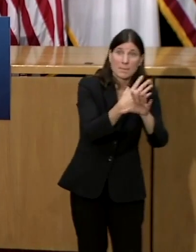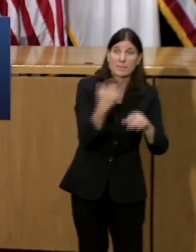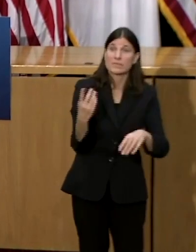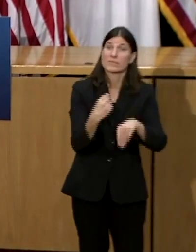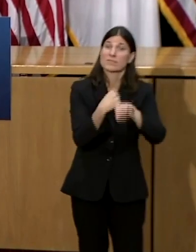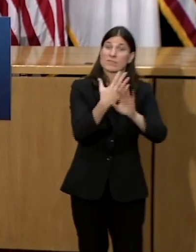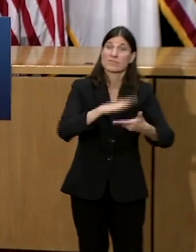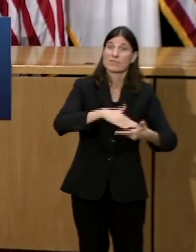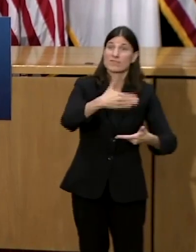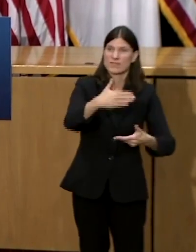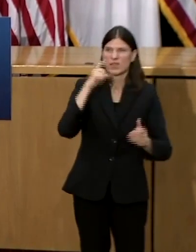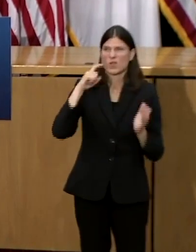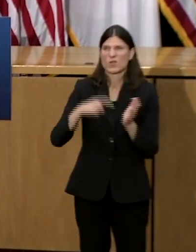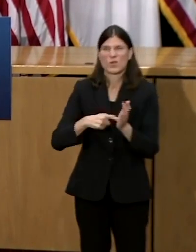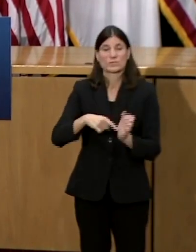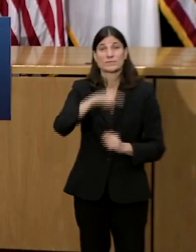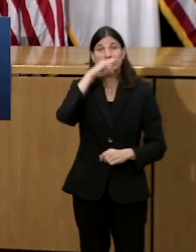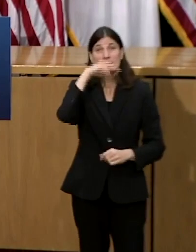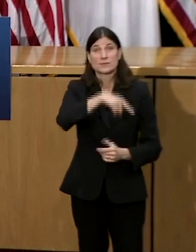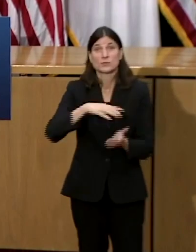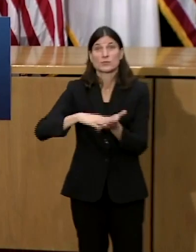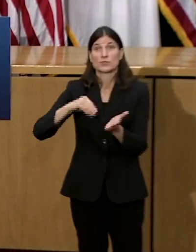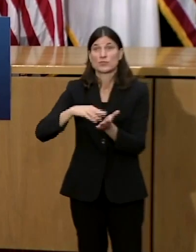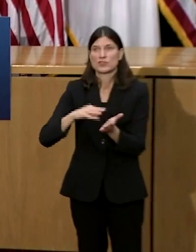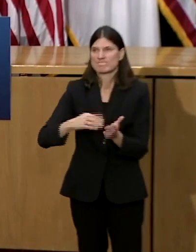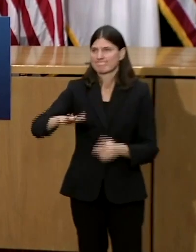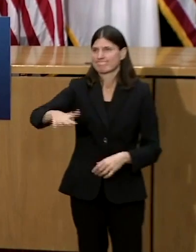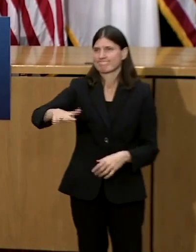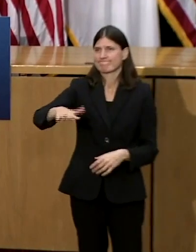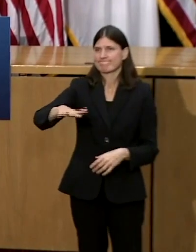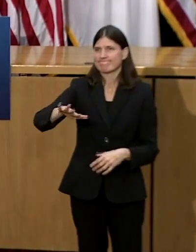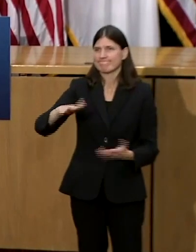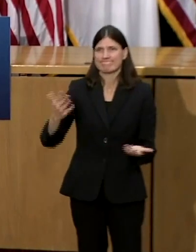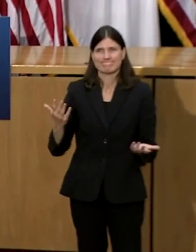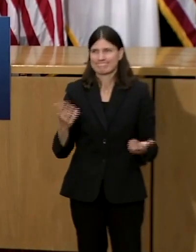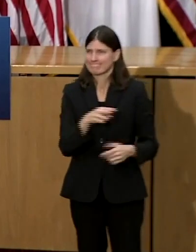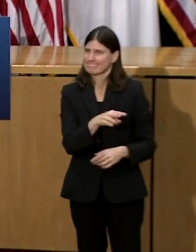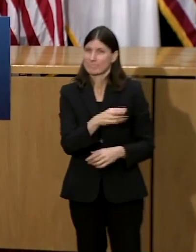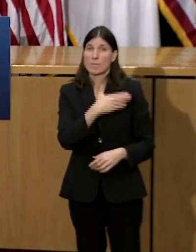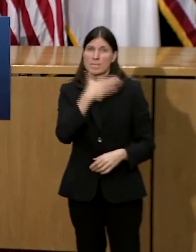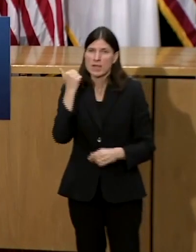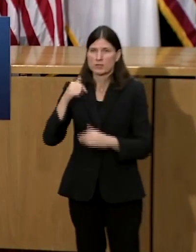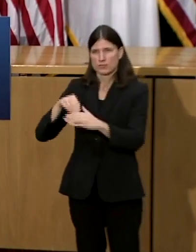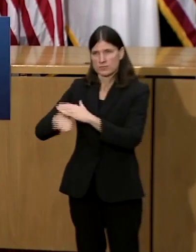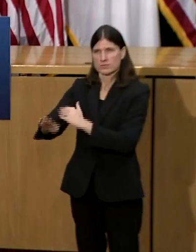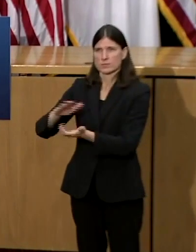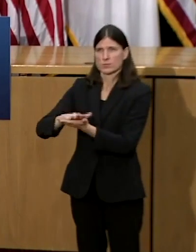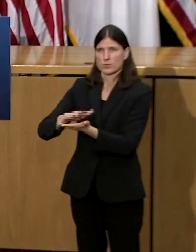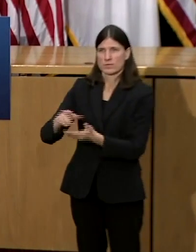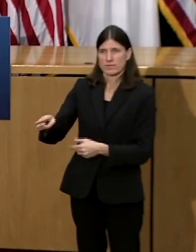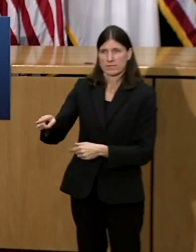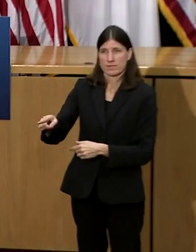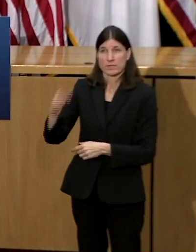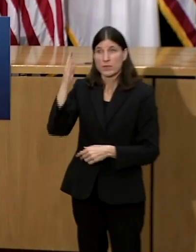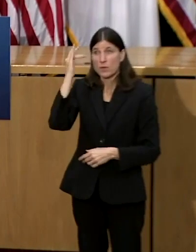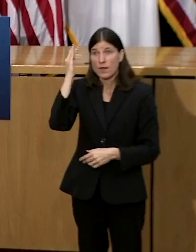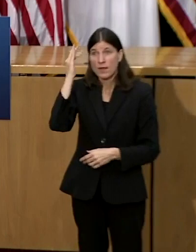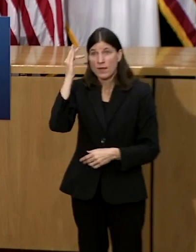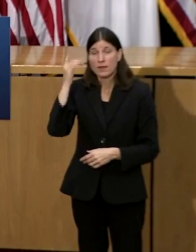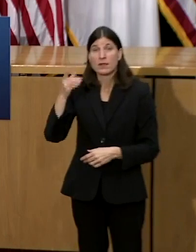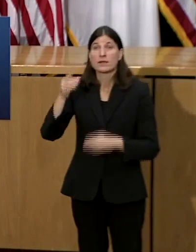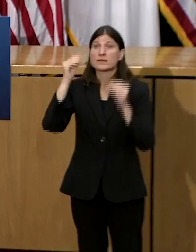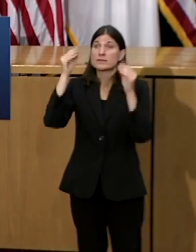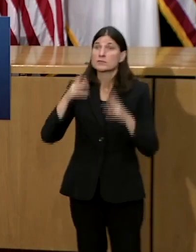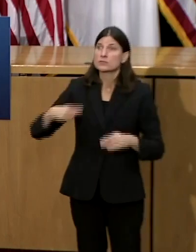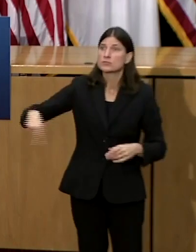conducting in-person instruction, either full-time or in hybrid models, overwhelmingly report that the planning, safety measures,